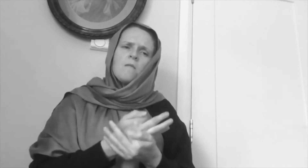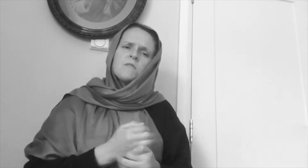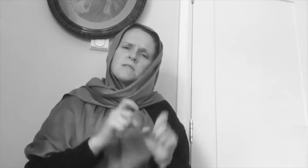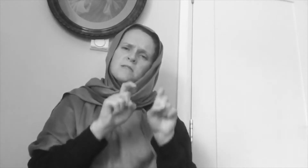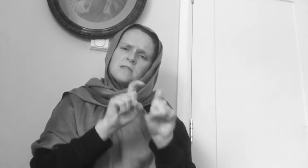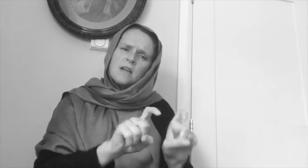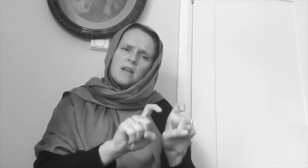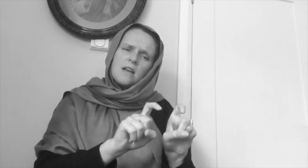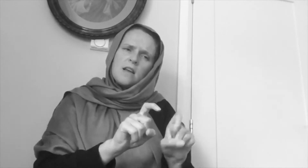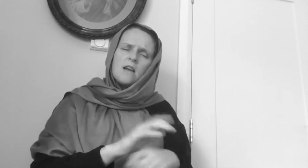while.